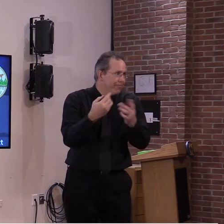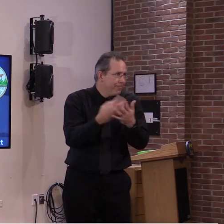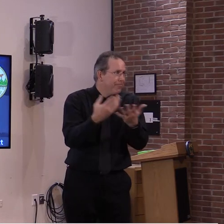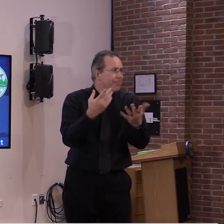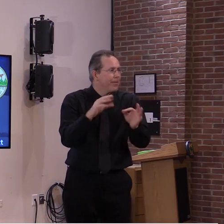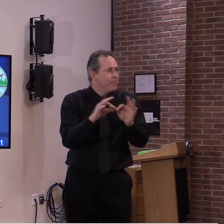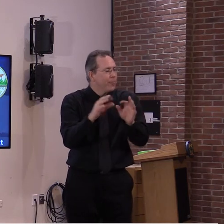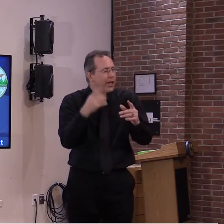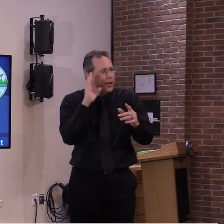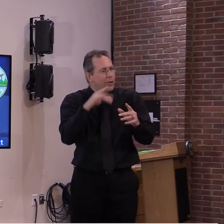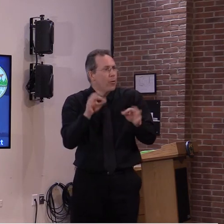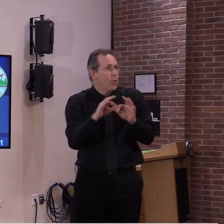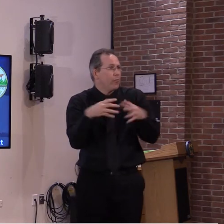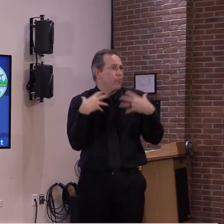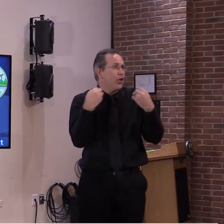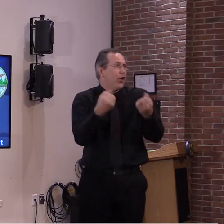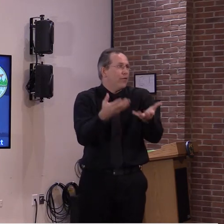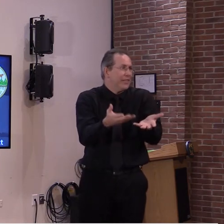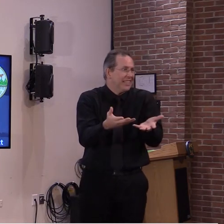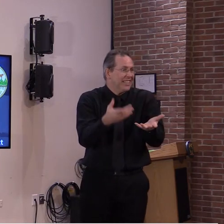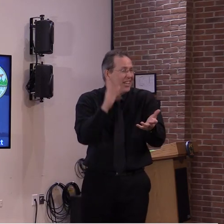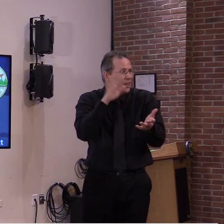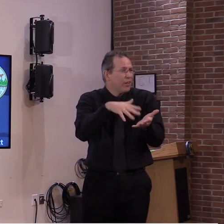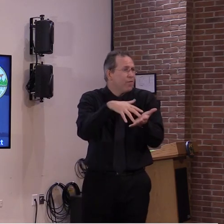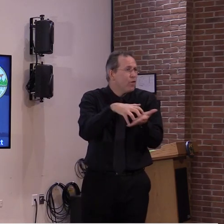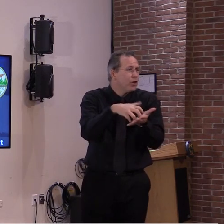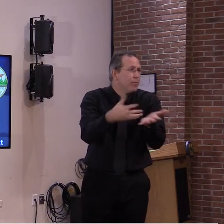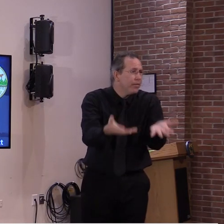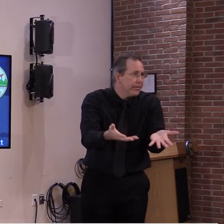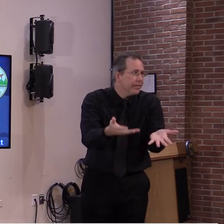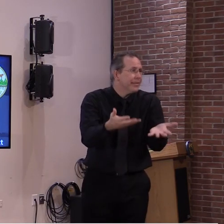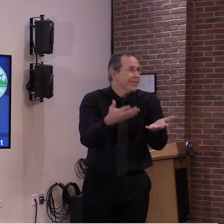index right now, and have some chronic diseases